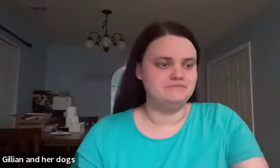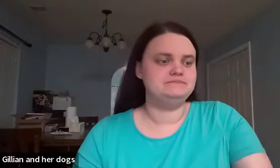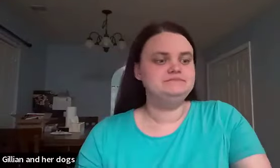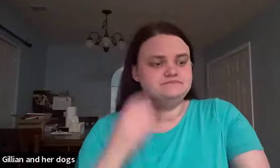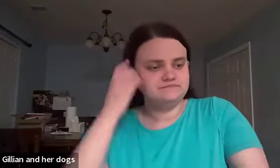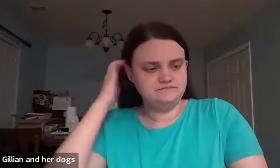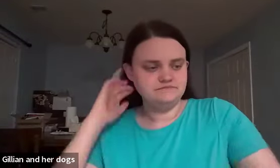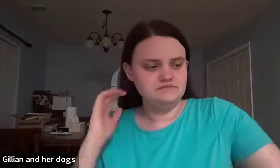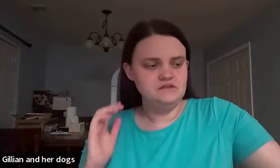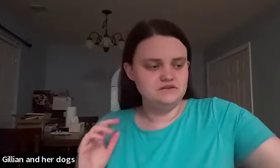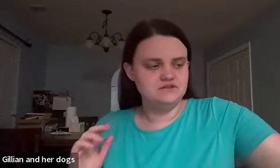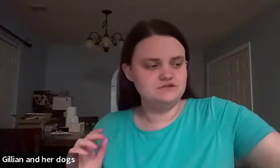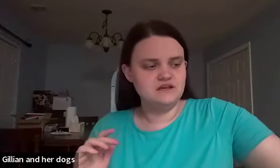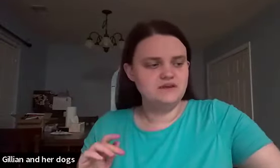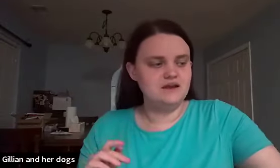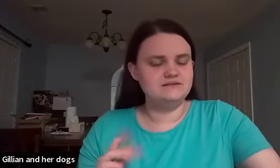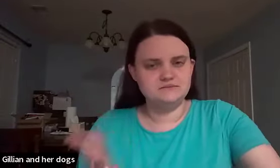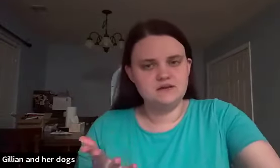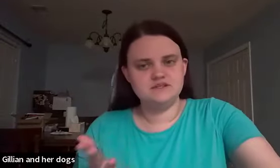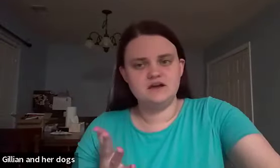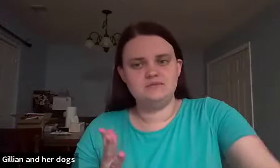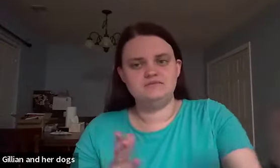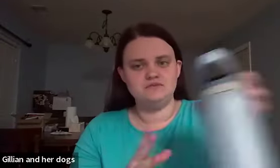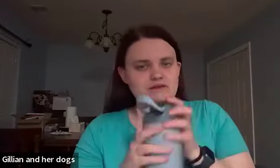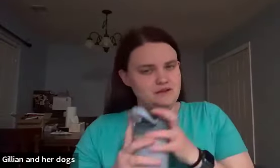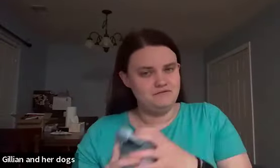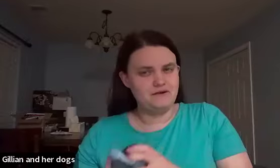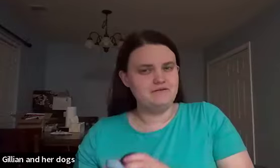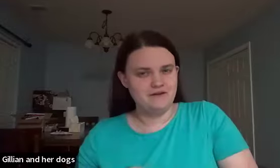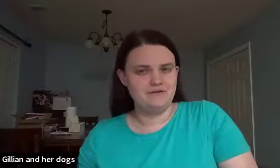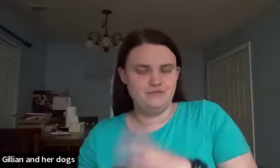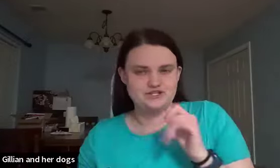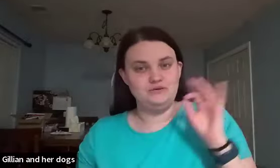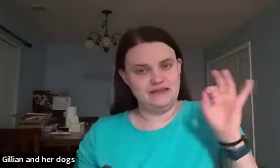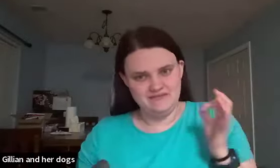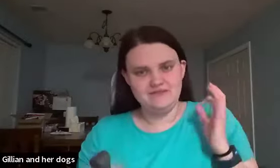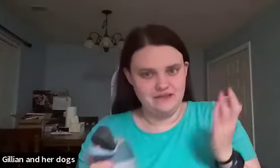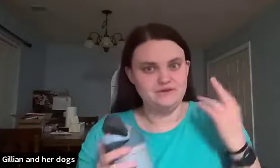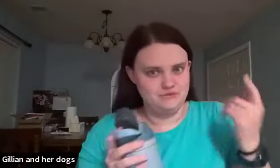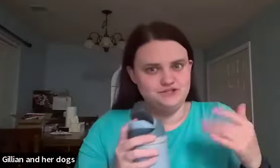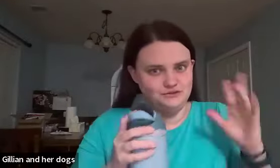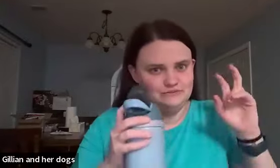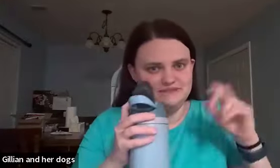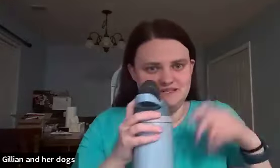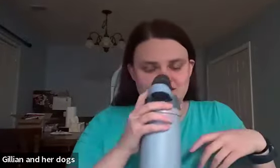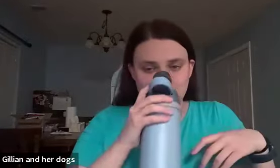bad. So sometimes there'll be like very, very regional, like in the family regional signs.